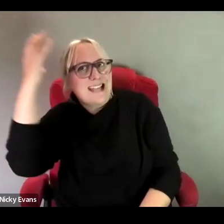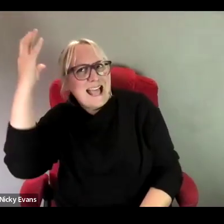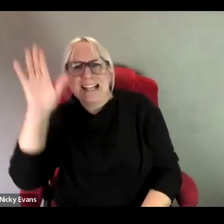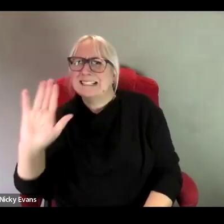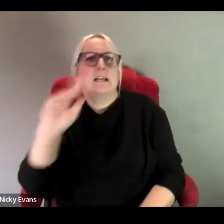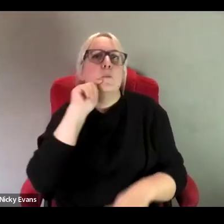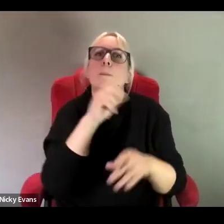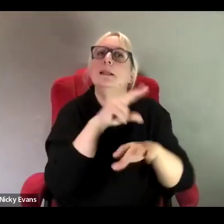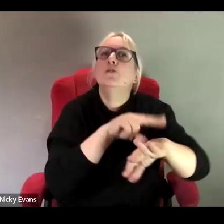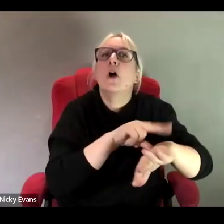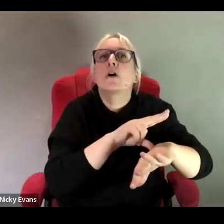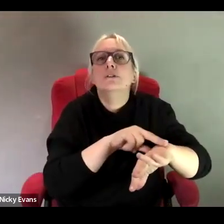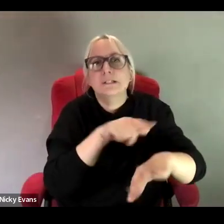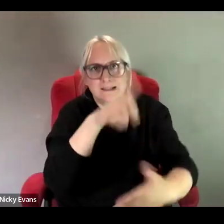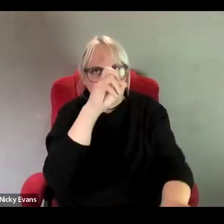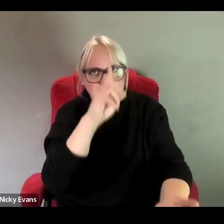doctors.